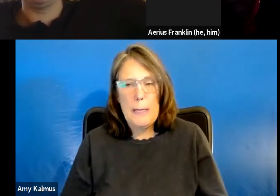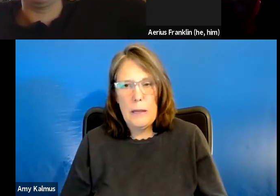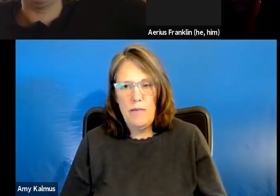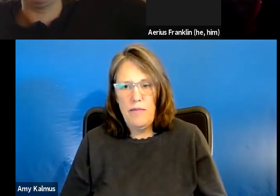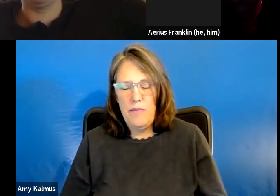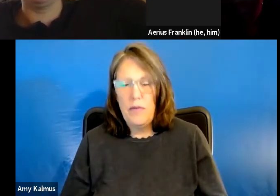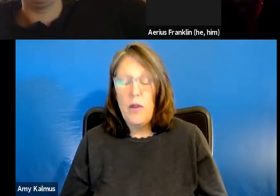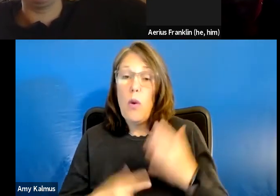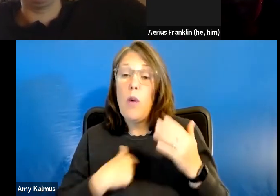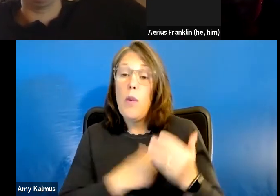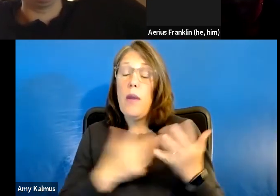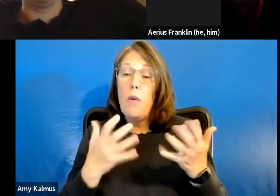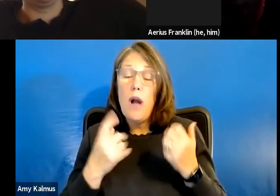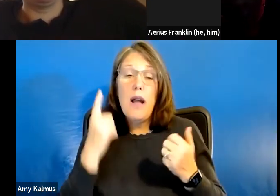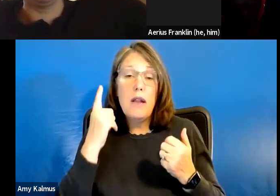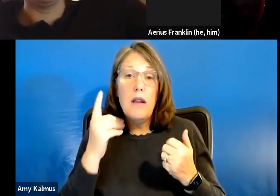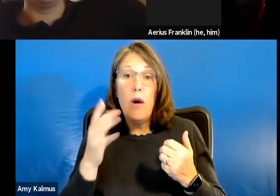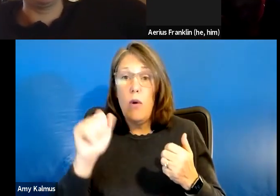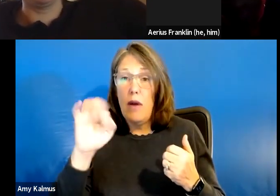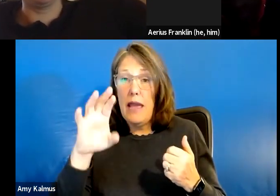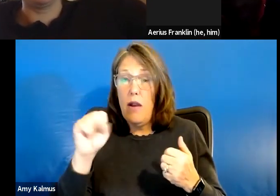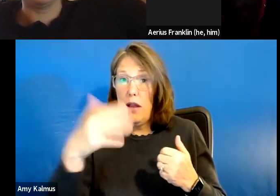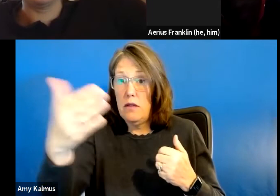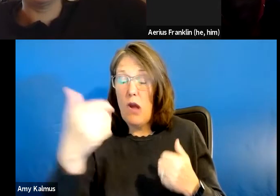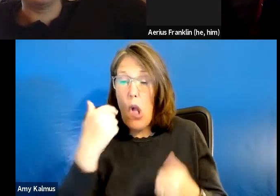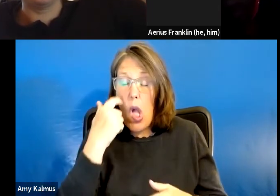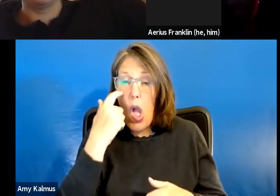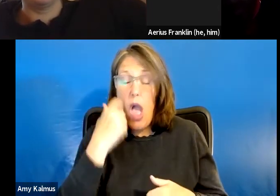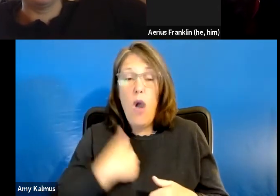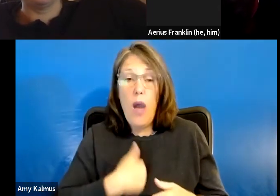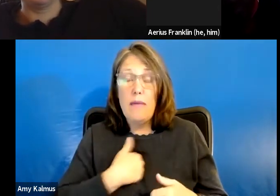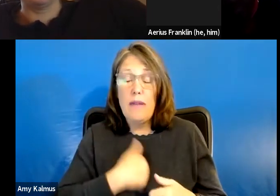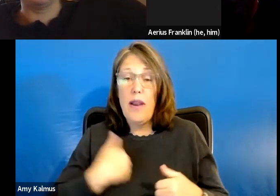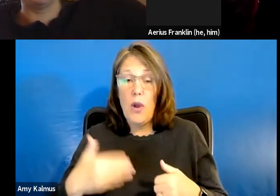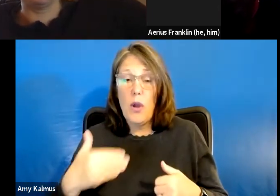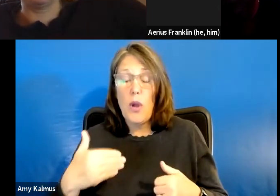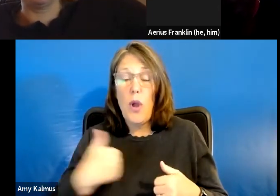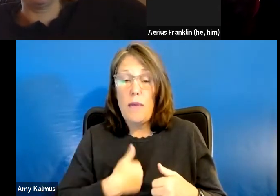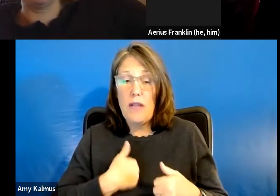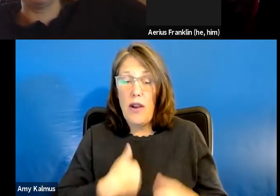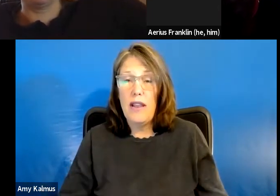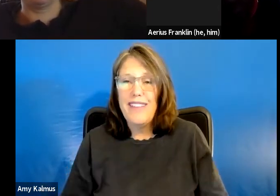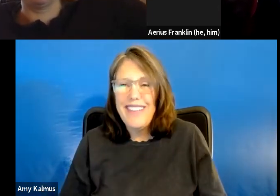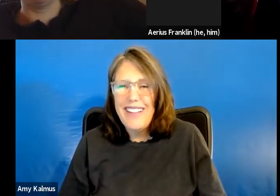What we're looking for here is Arius. didn't say Arius, go. go ahead. Yeah. Oh, I'm sorry, go. I'm sorry, go. Ah, crap.